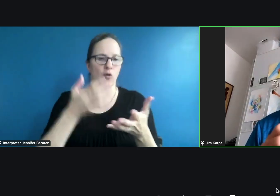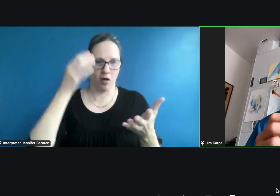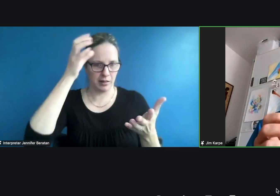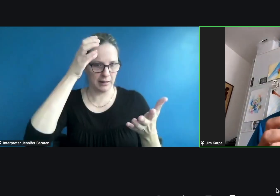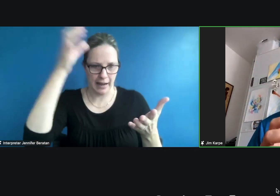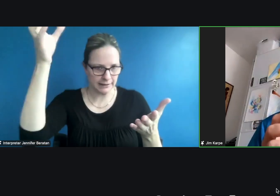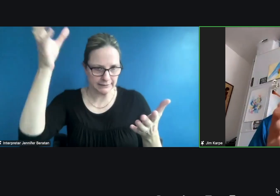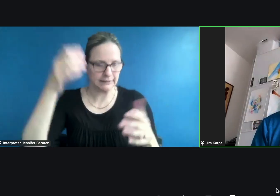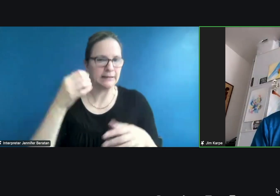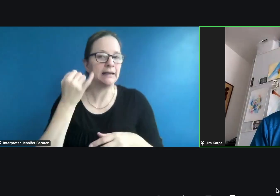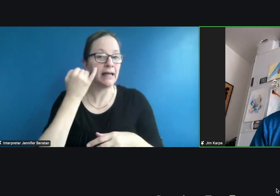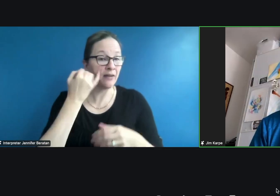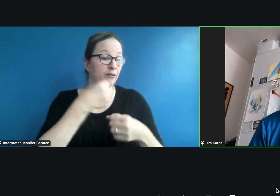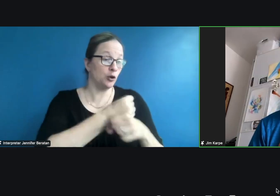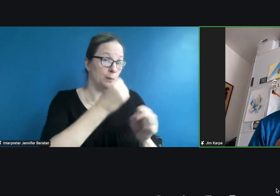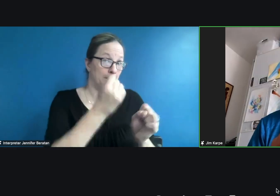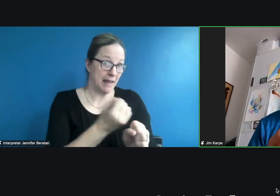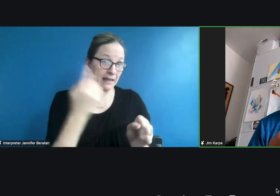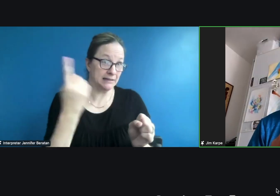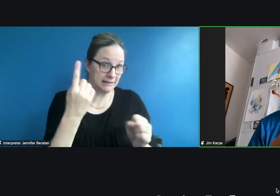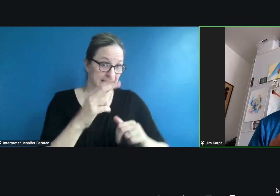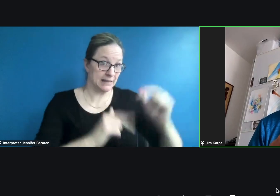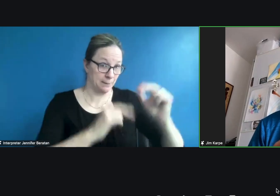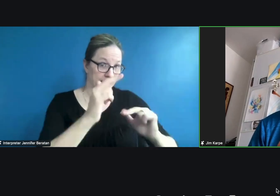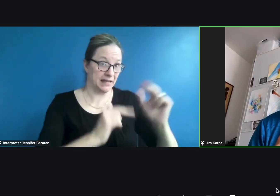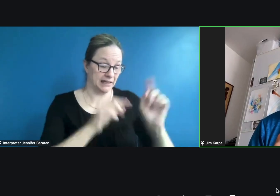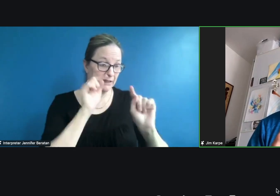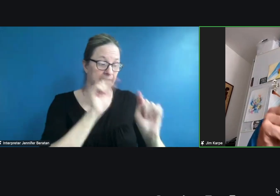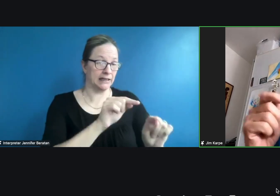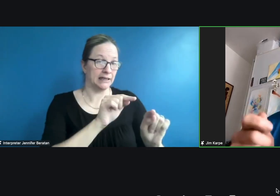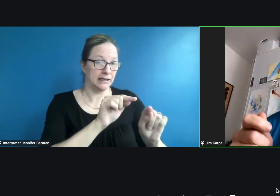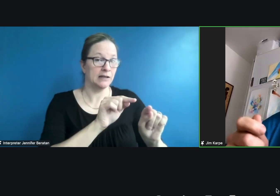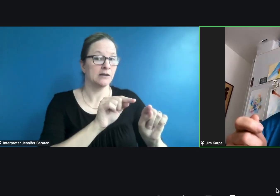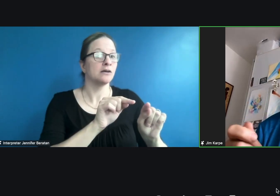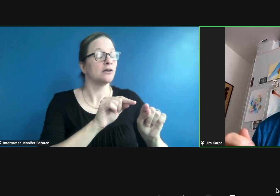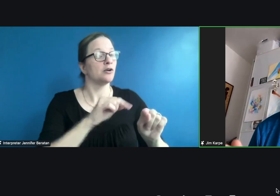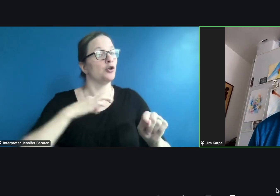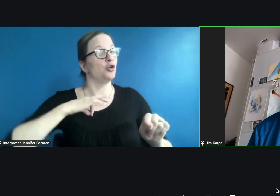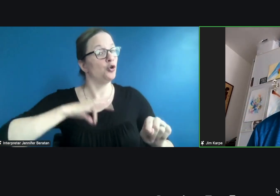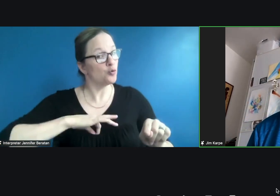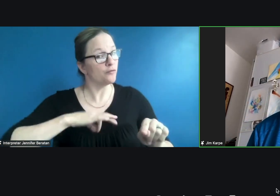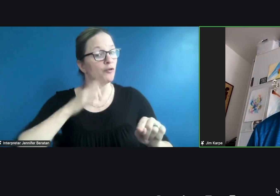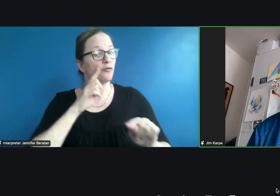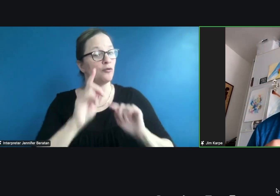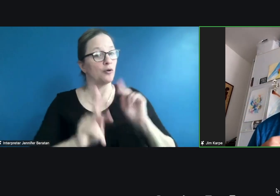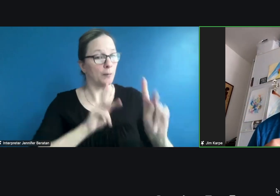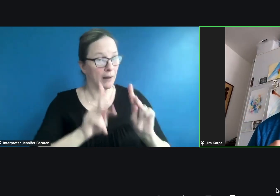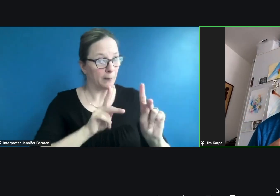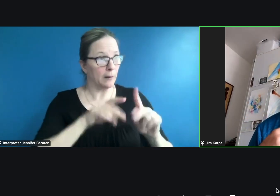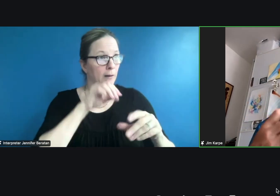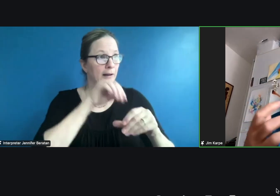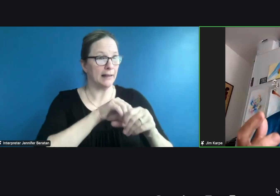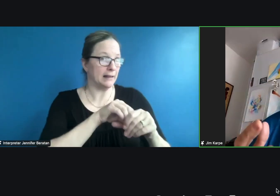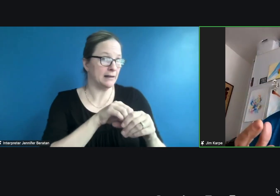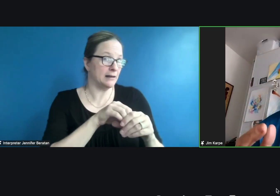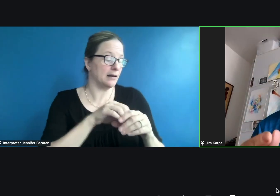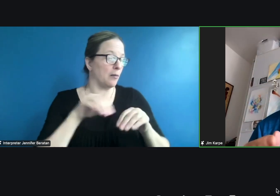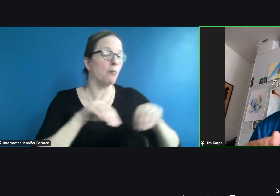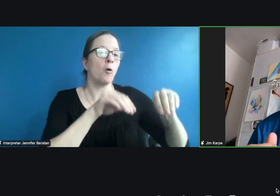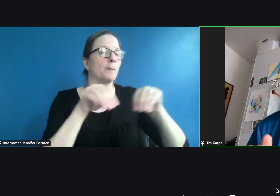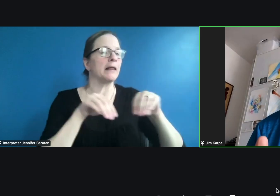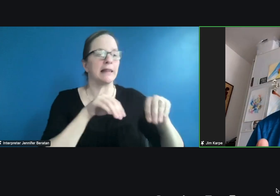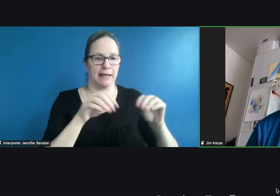is if you make something that is useful to people who have